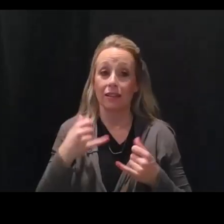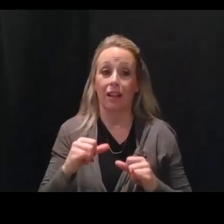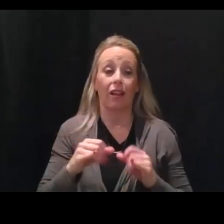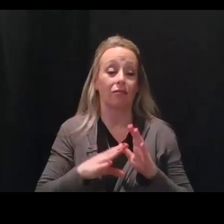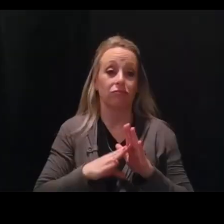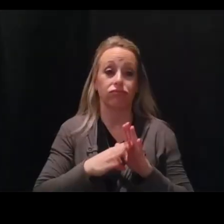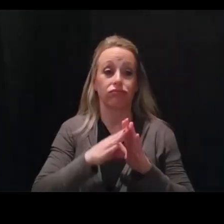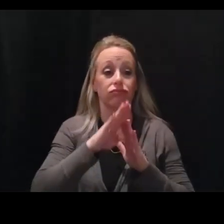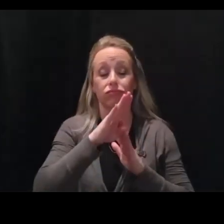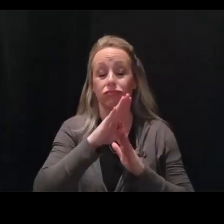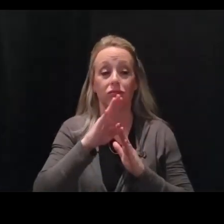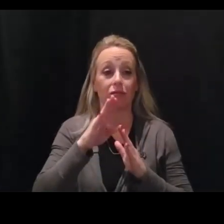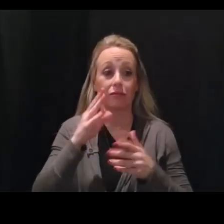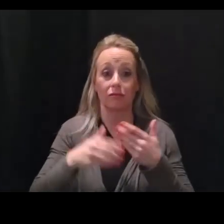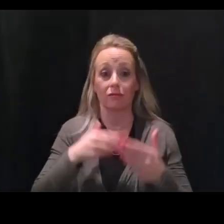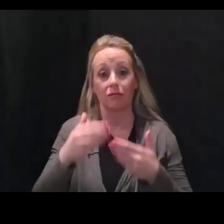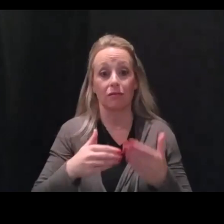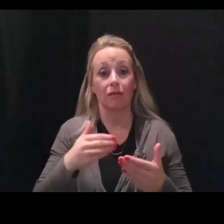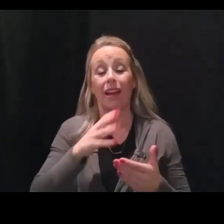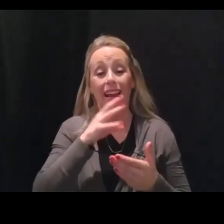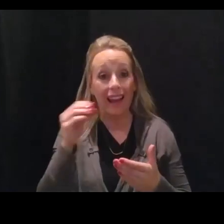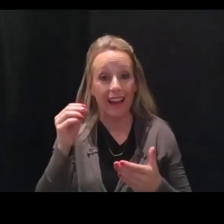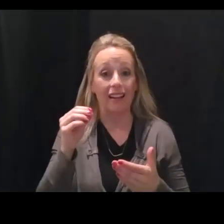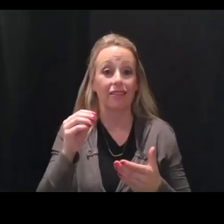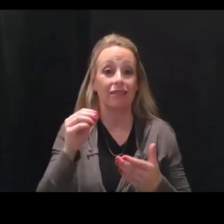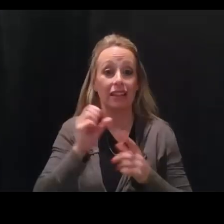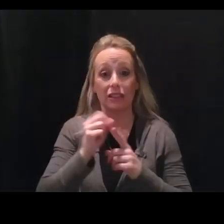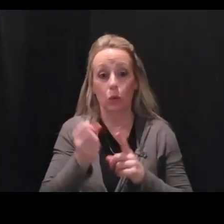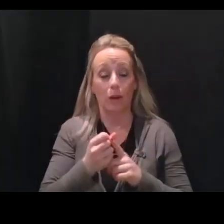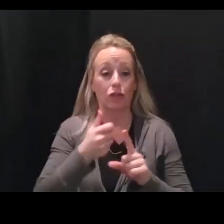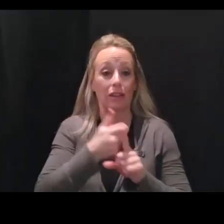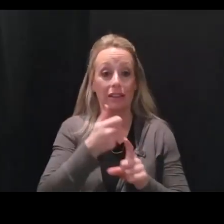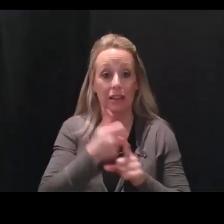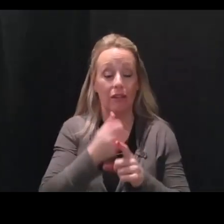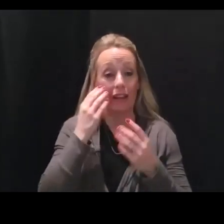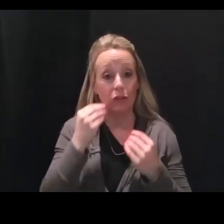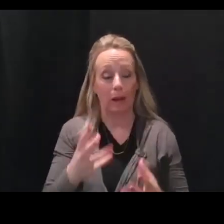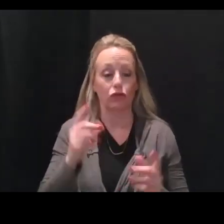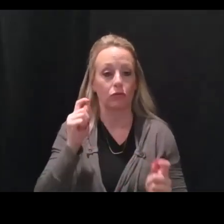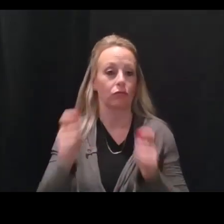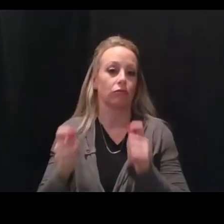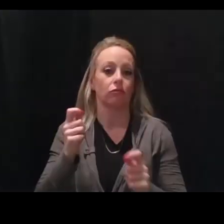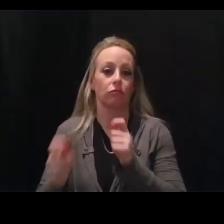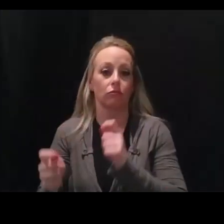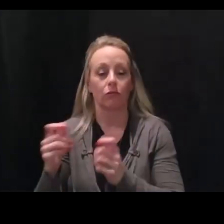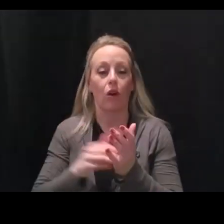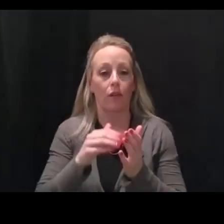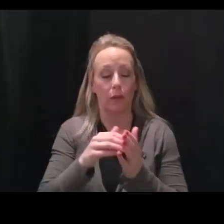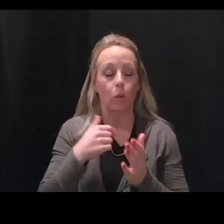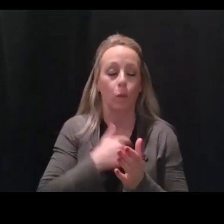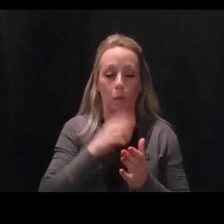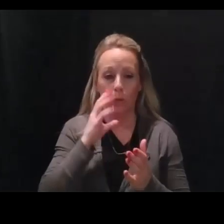situation. Information for Illinois residents could be different from what is announced for Iowa residents. We will